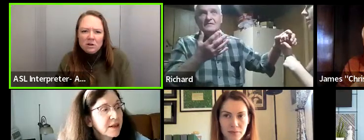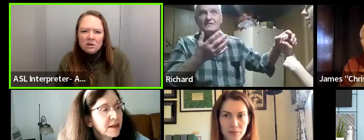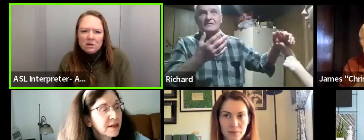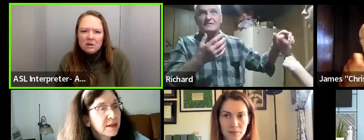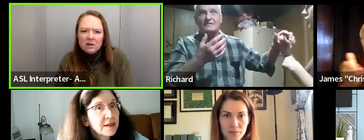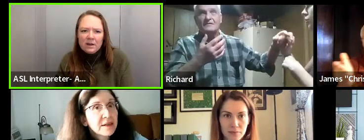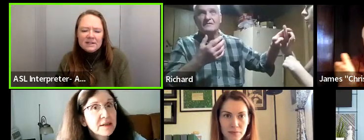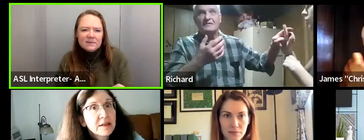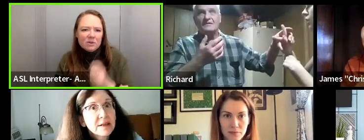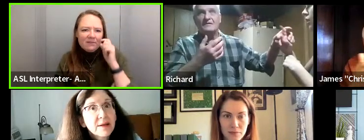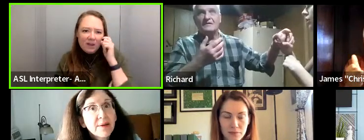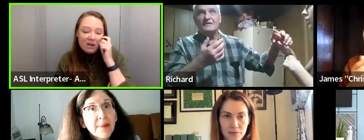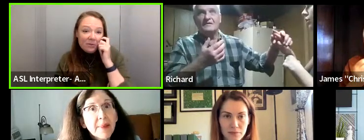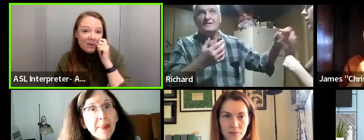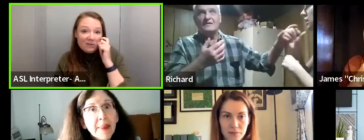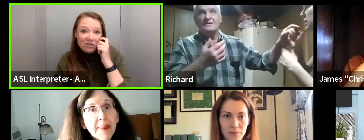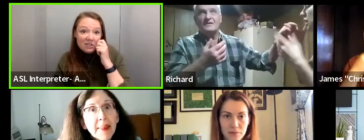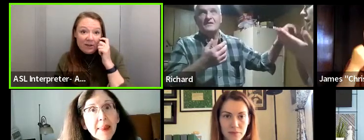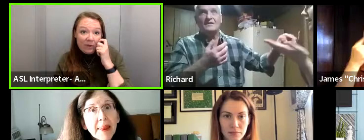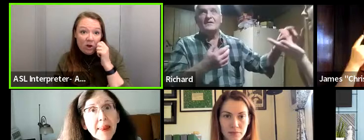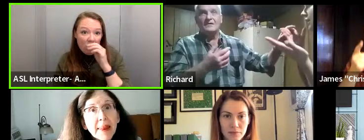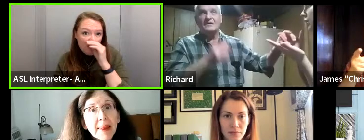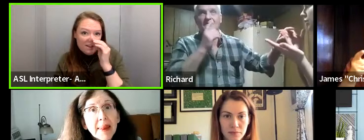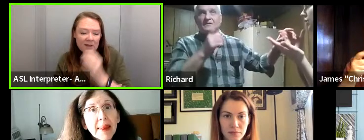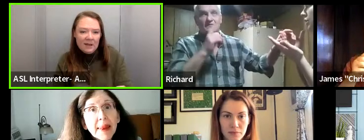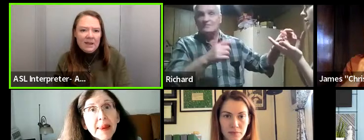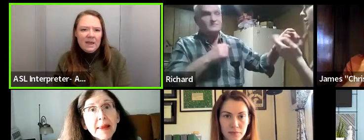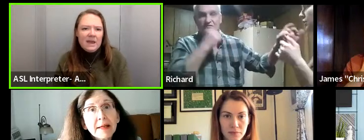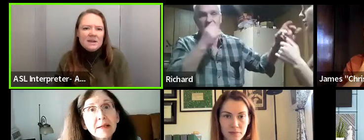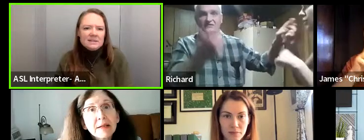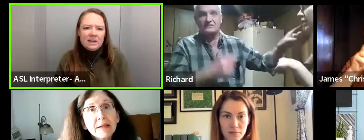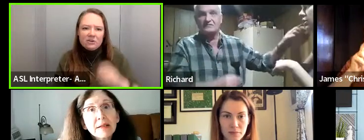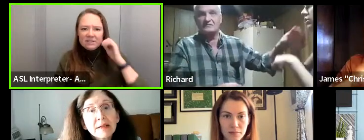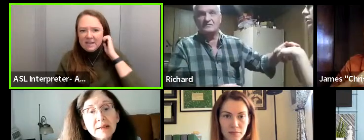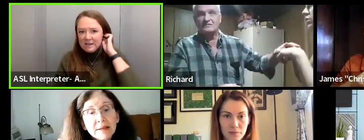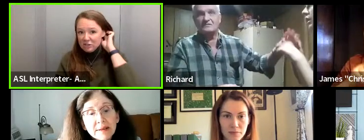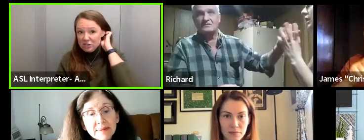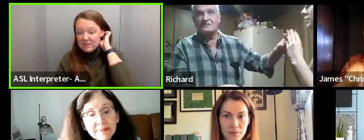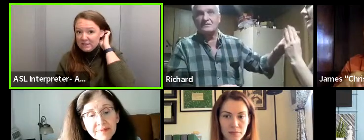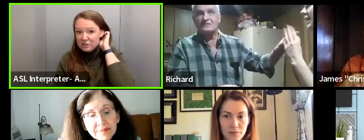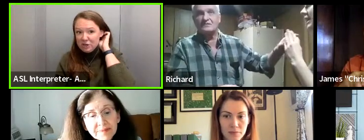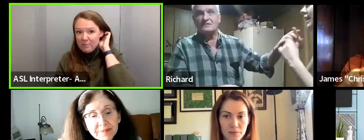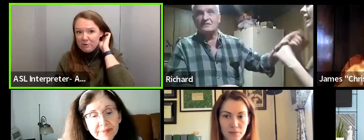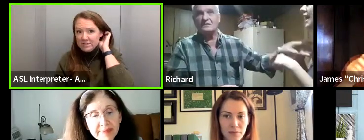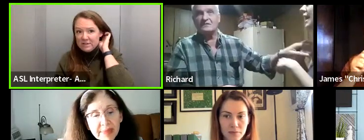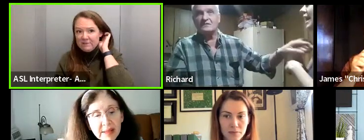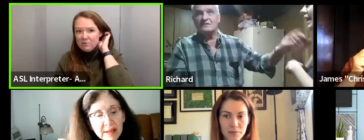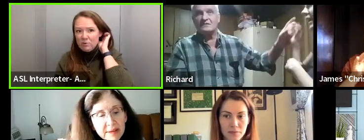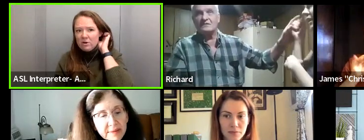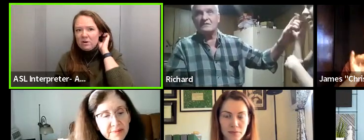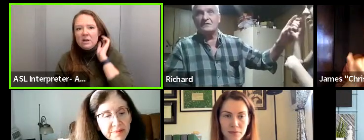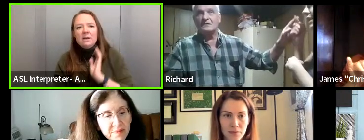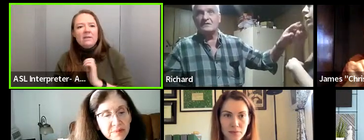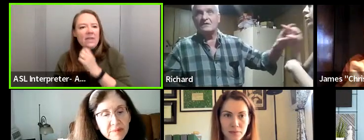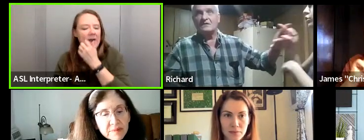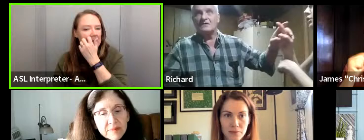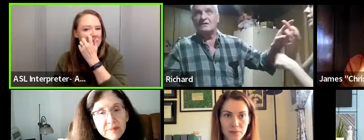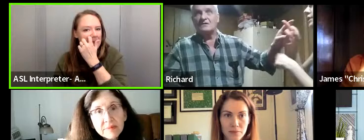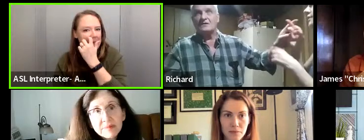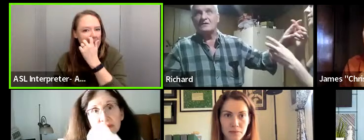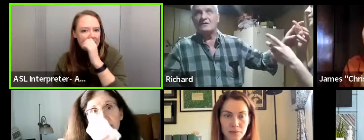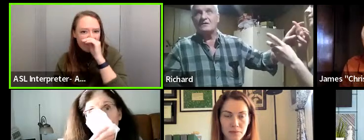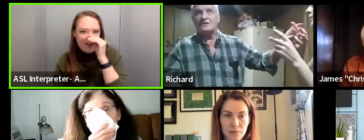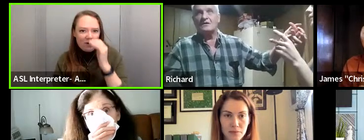Walker. I don't believe that she's on the call. And as I understand it, she is the chairperson for